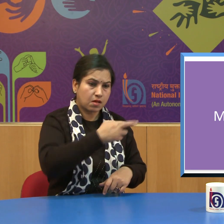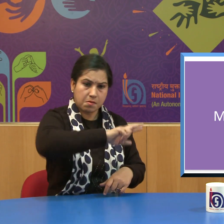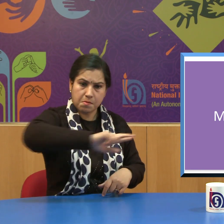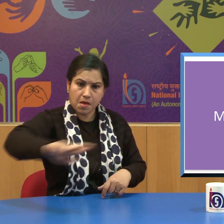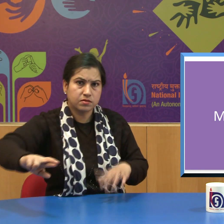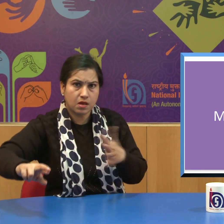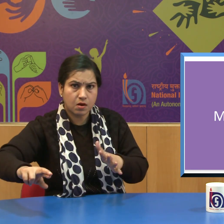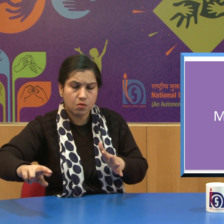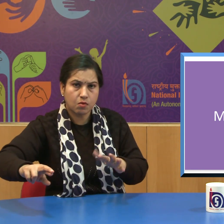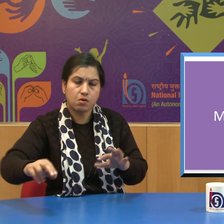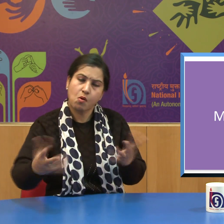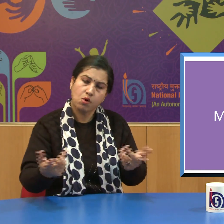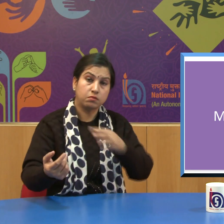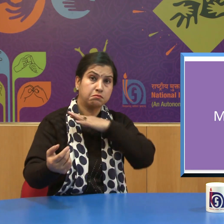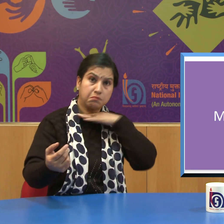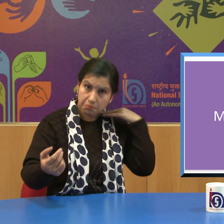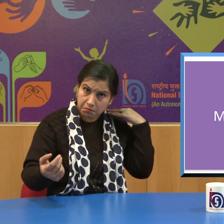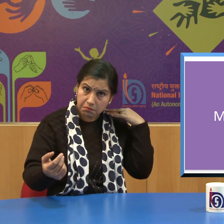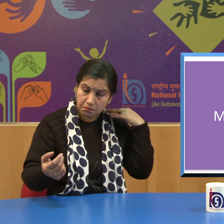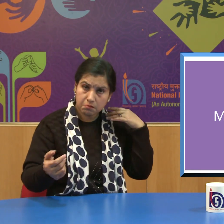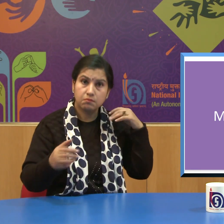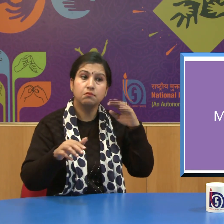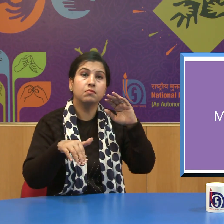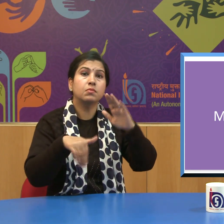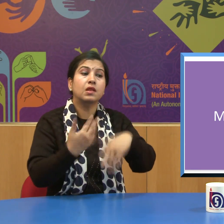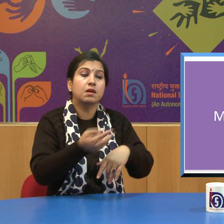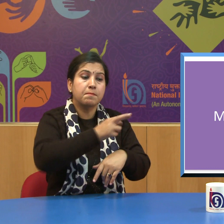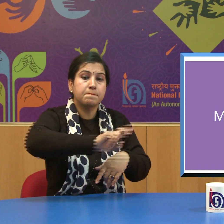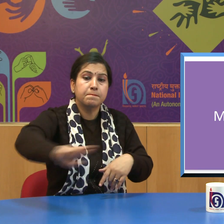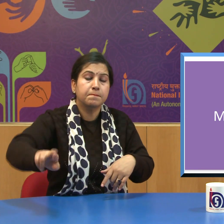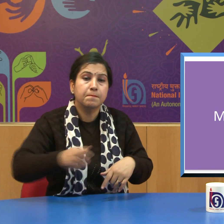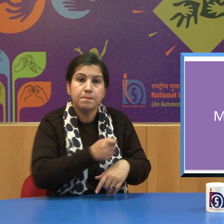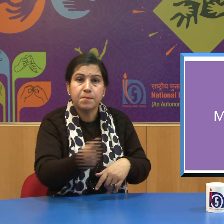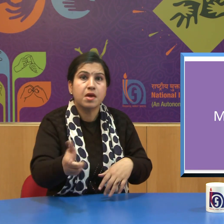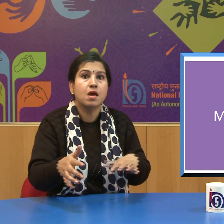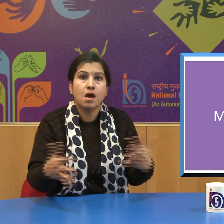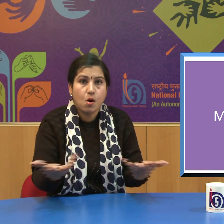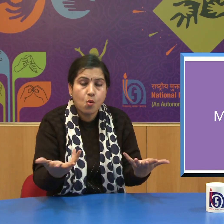or loan to the money lender and died.